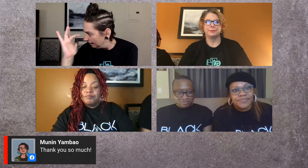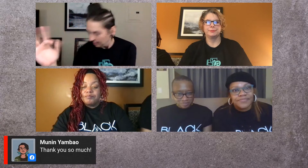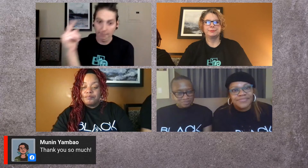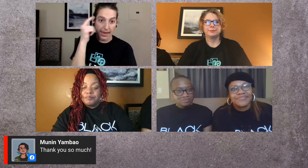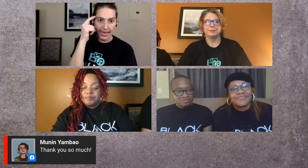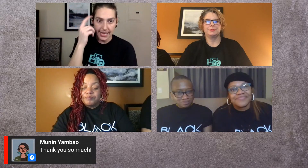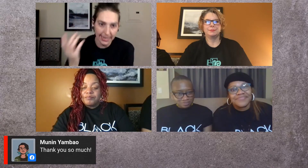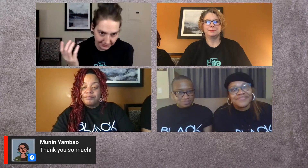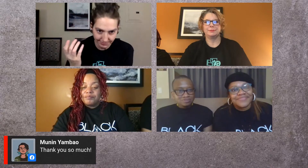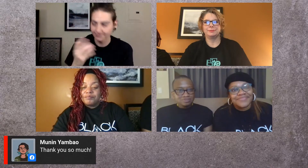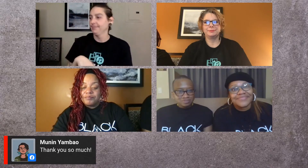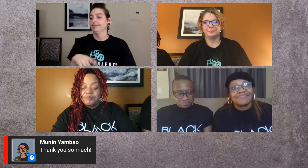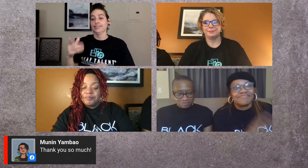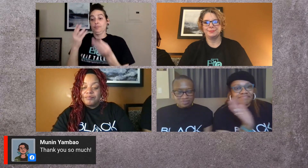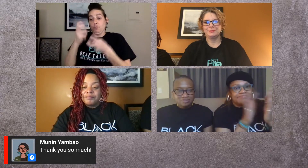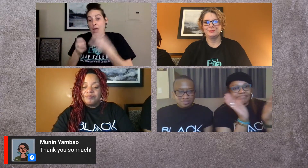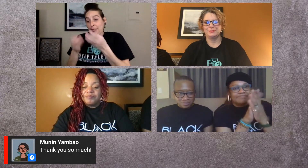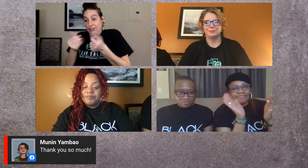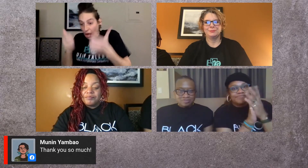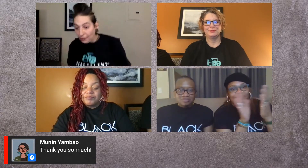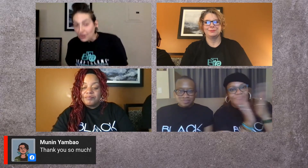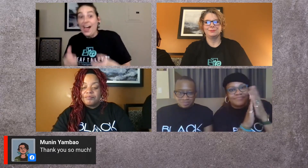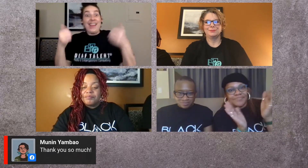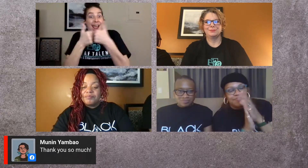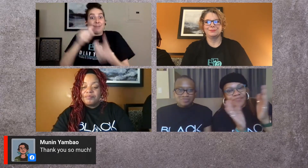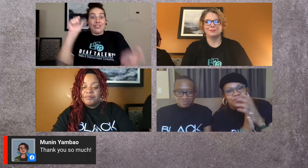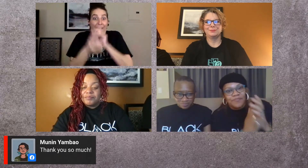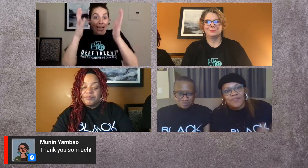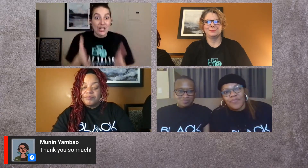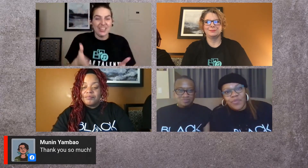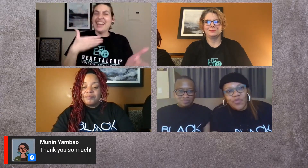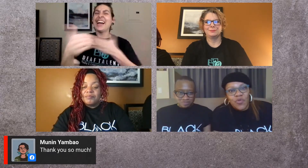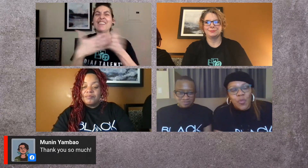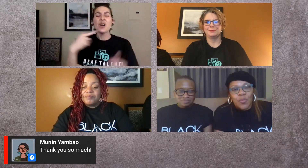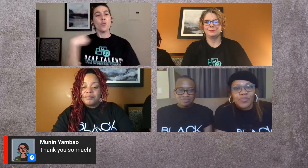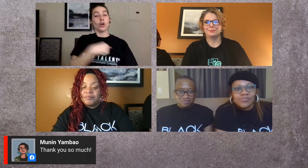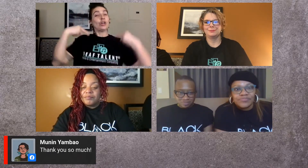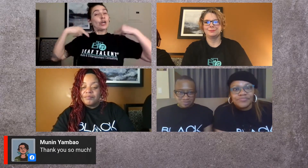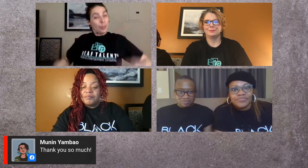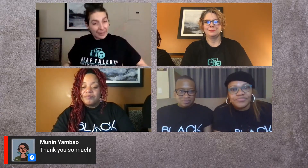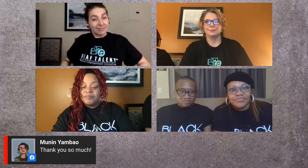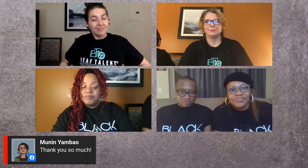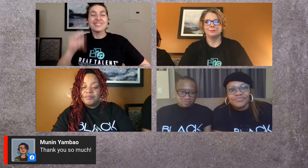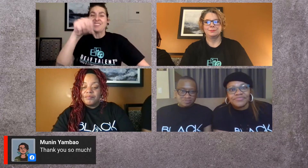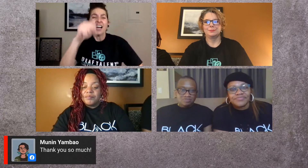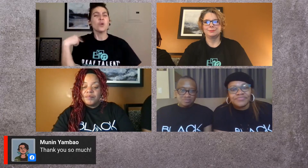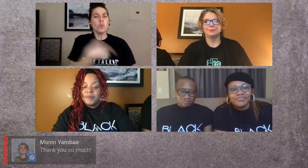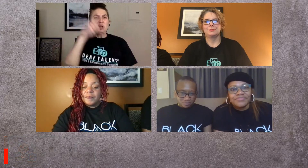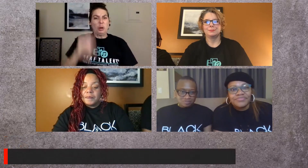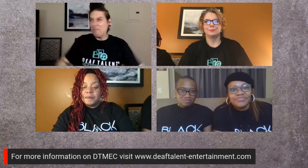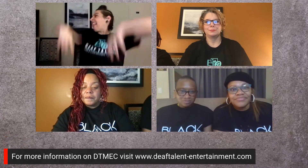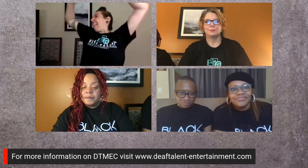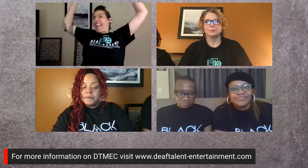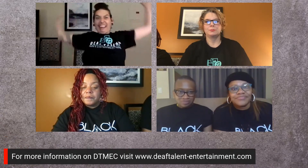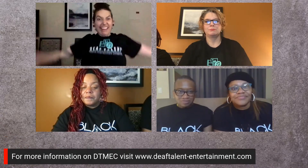We have so much brilliant talent on this team. The problem was solved. We changed the game. We're all human. Yes, I know